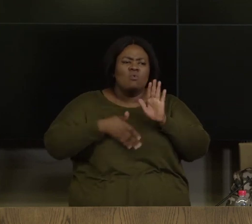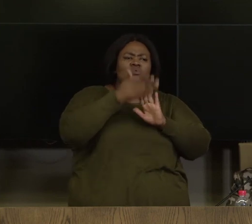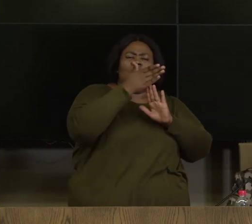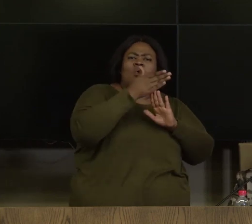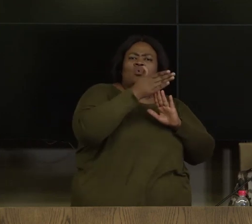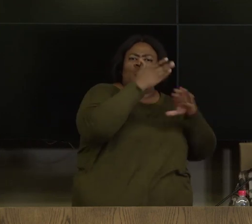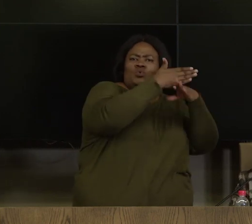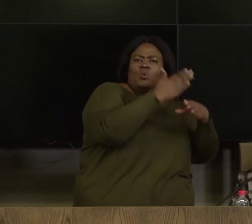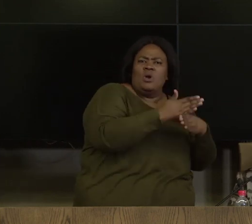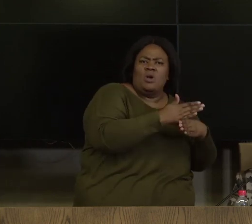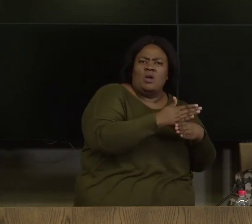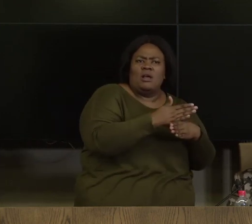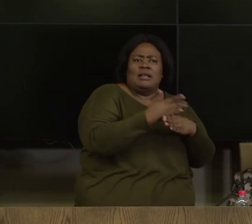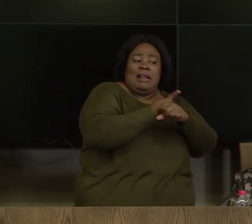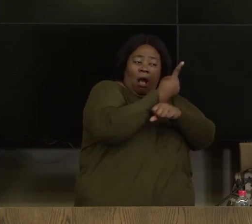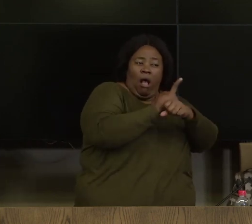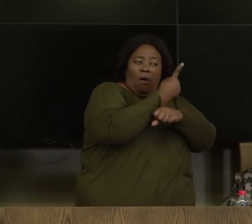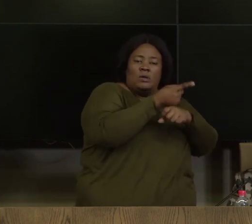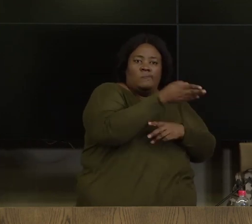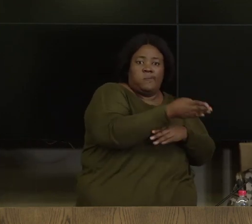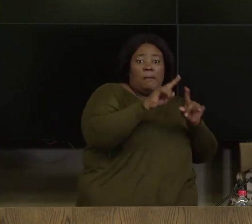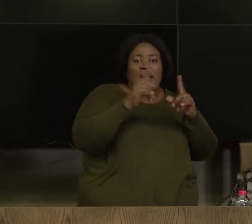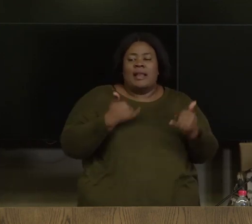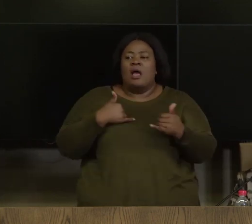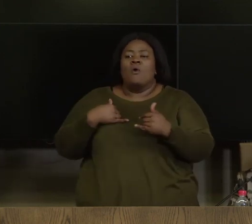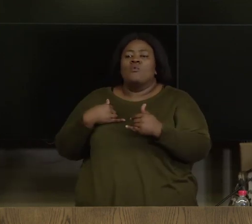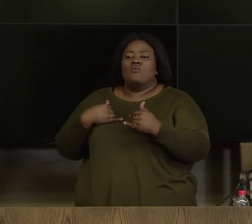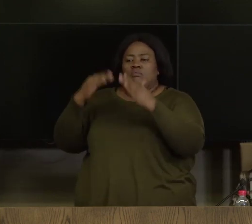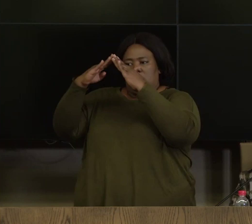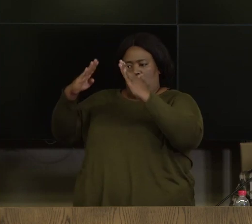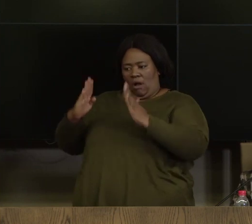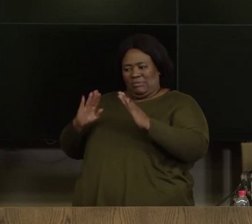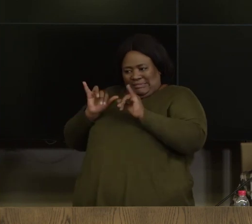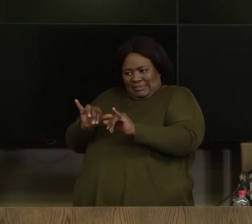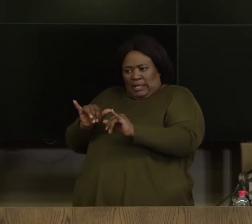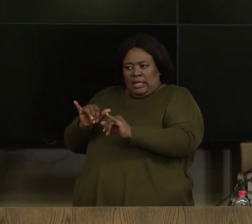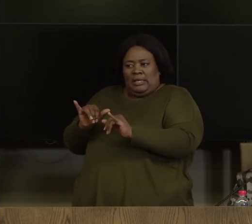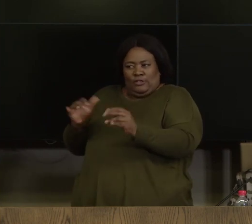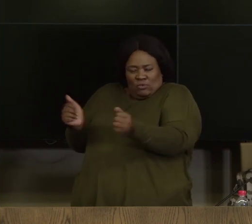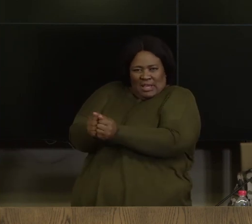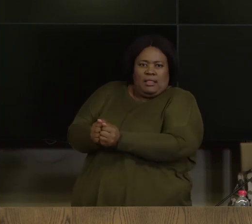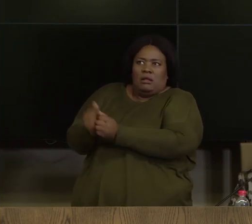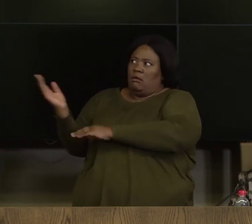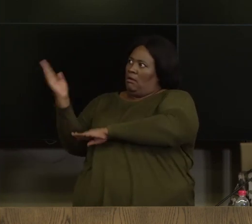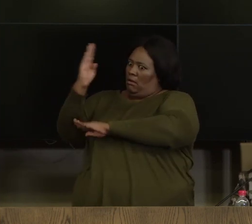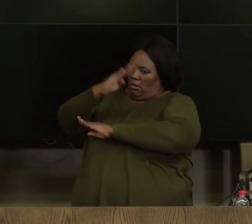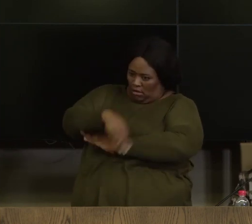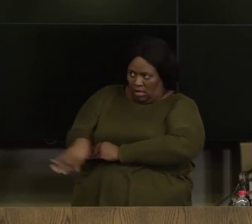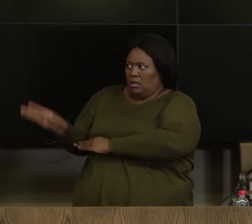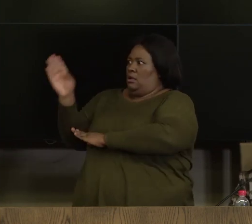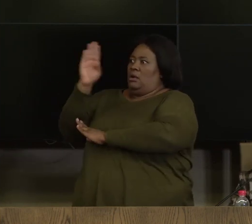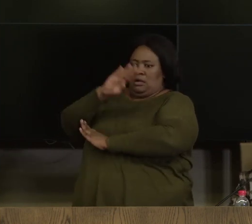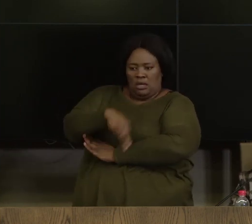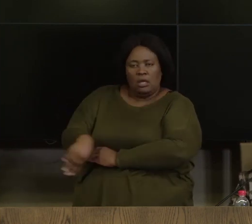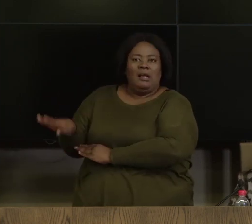hours out there, and now they'll be stepping on each other's toes. Sicela ukuthi abantu basincede impela.